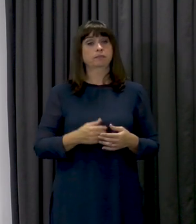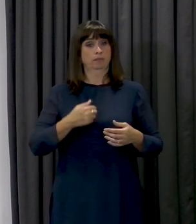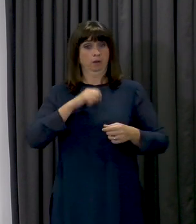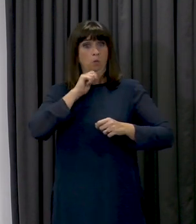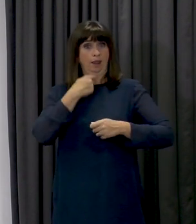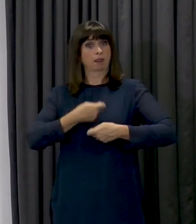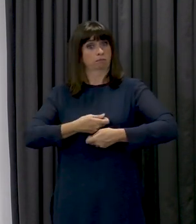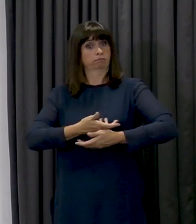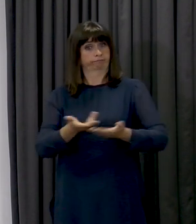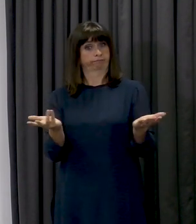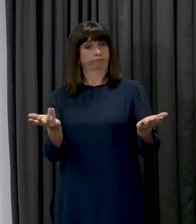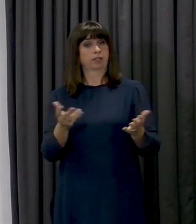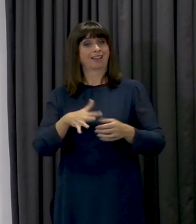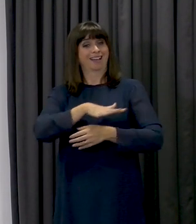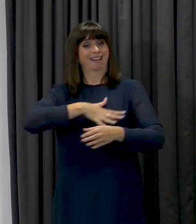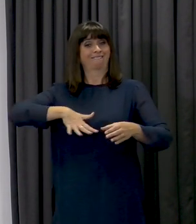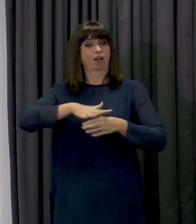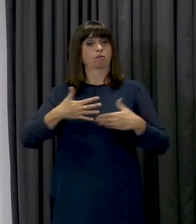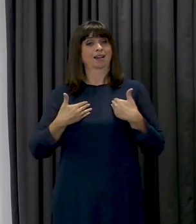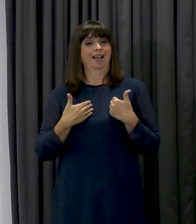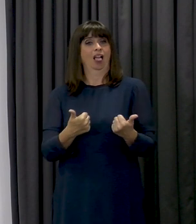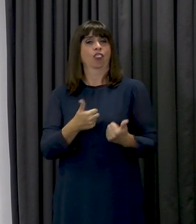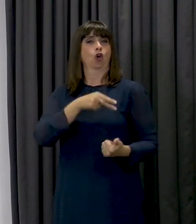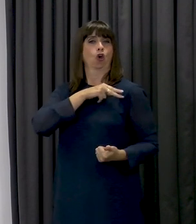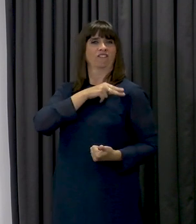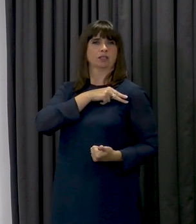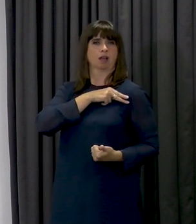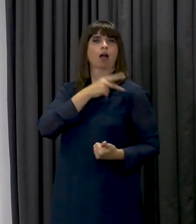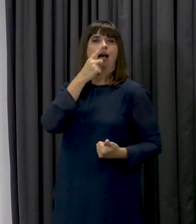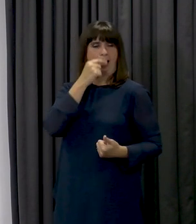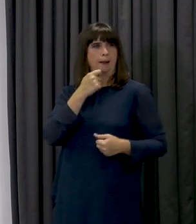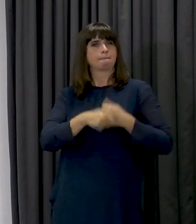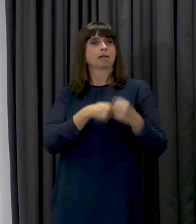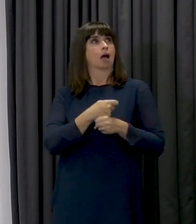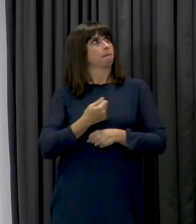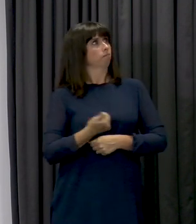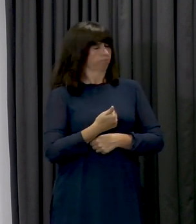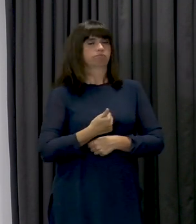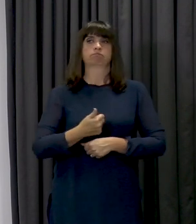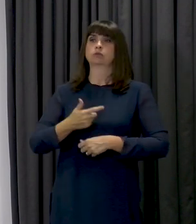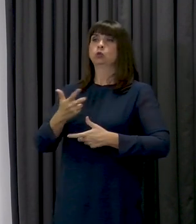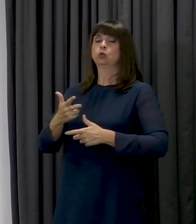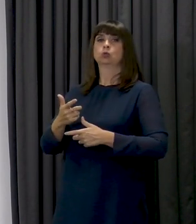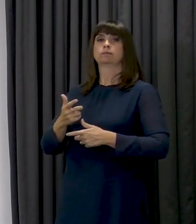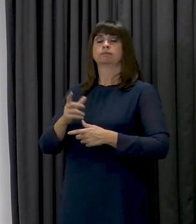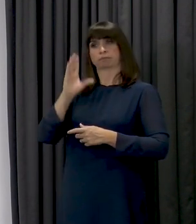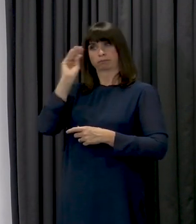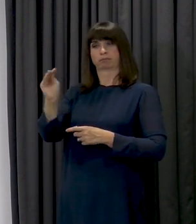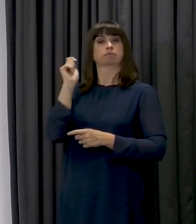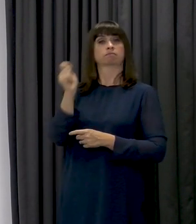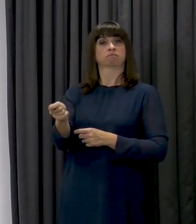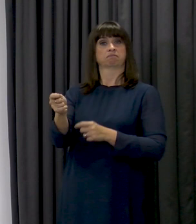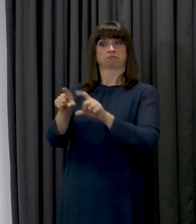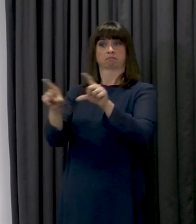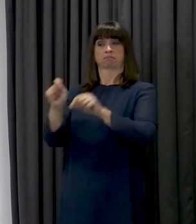local environmental health officers, for example, would be to be able to issue a prohibition notice